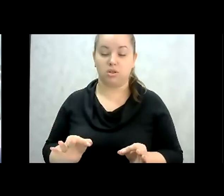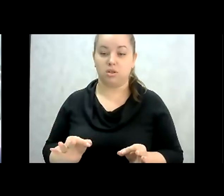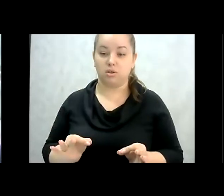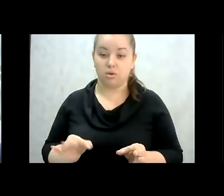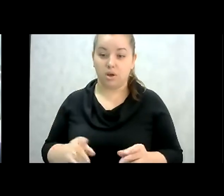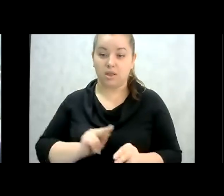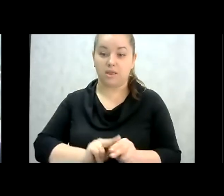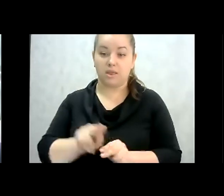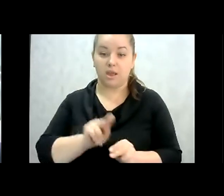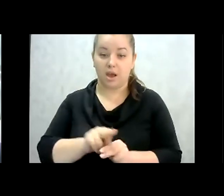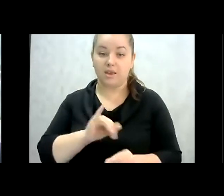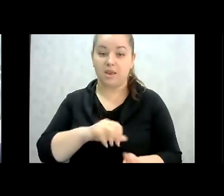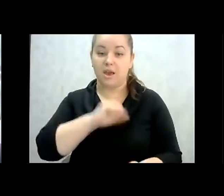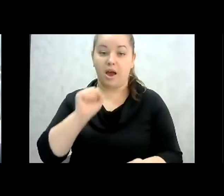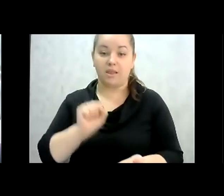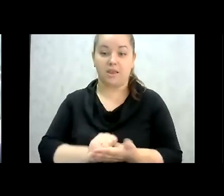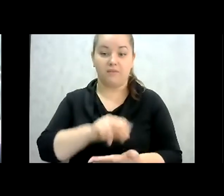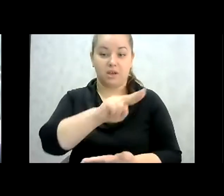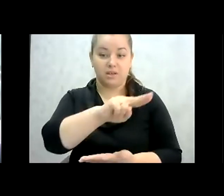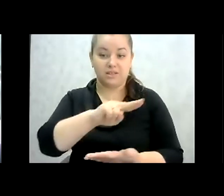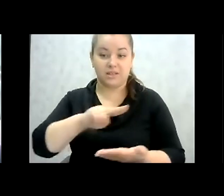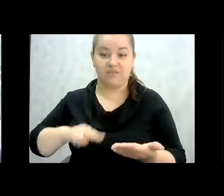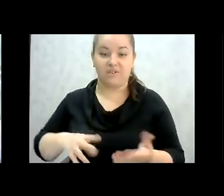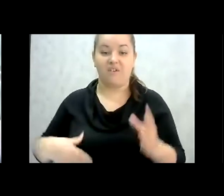professionalism, but also to limit risks in case of late replacements.